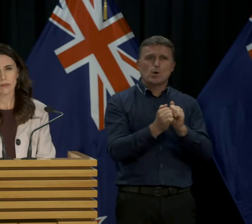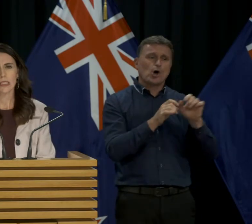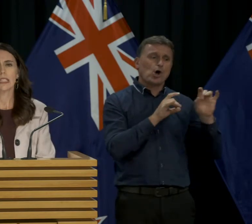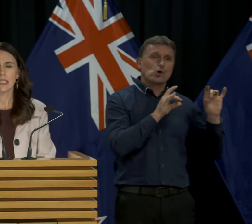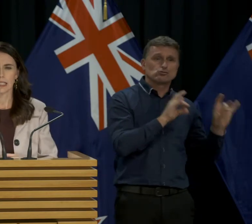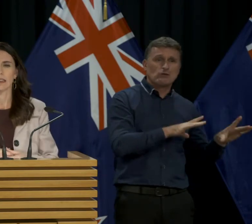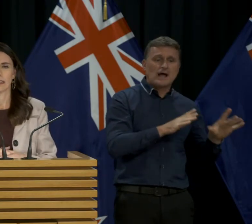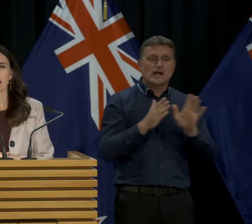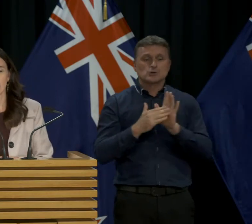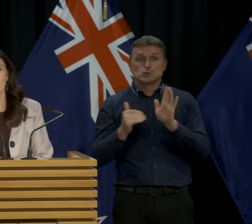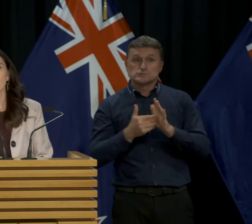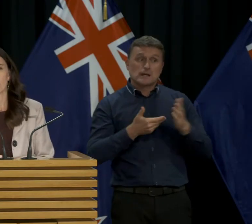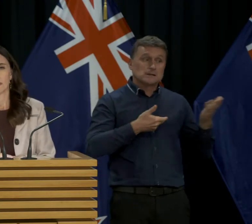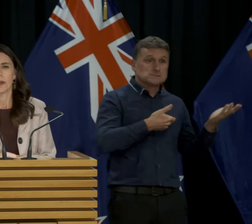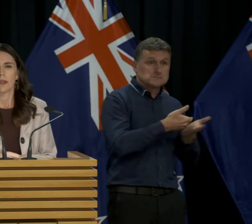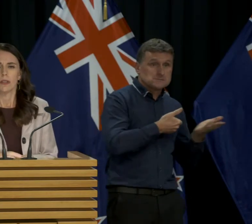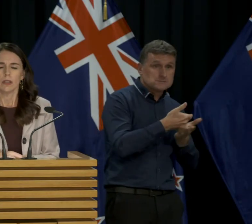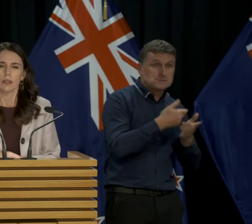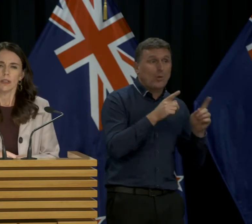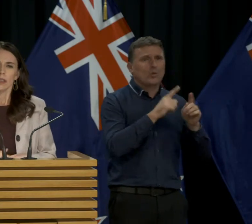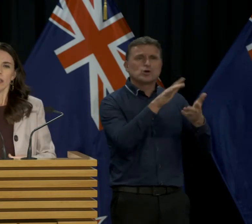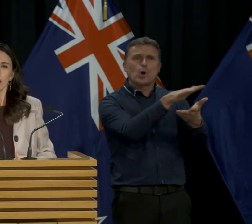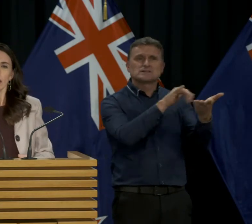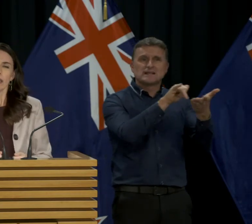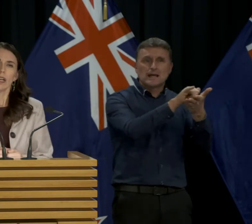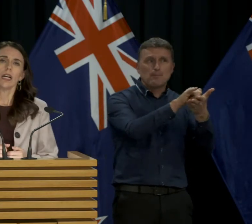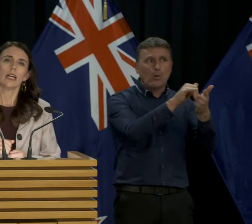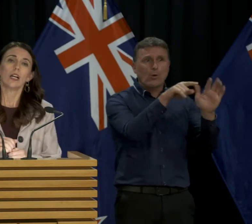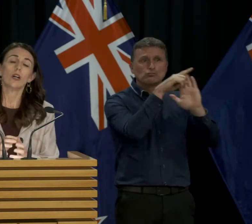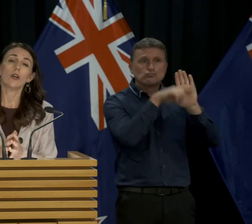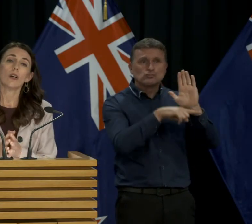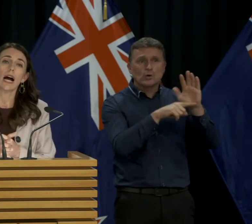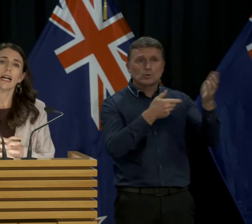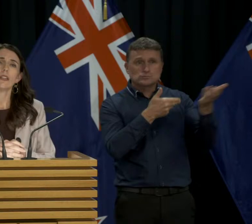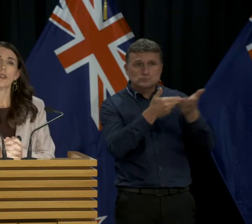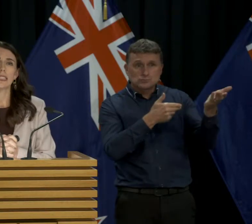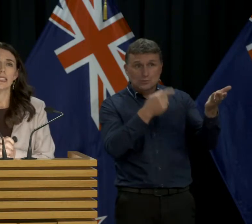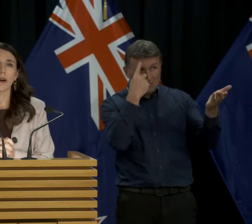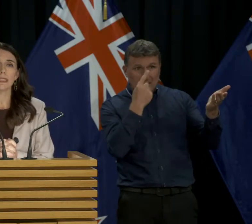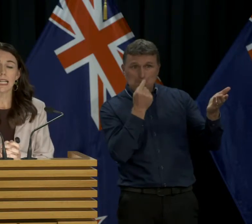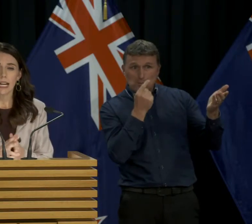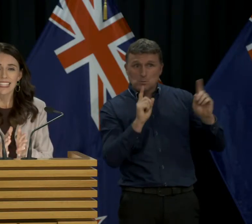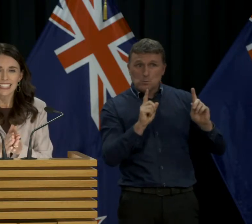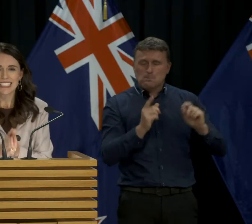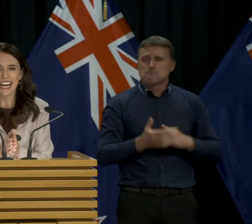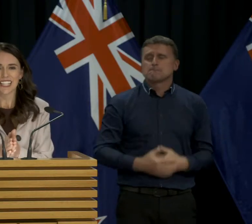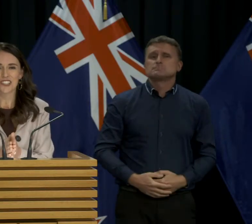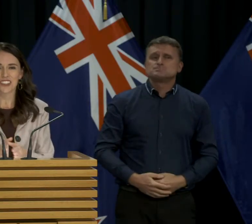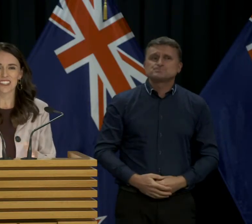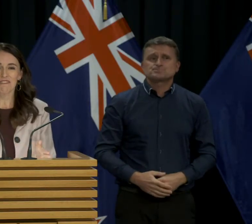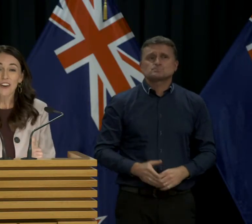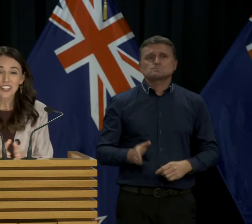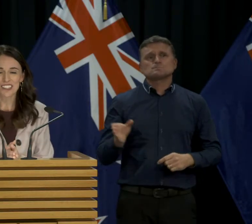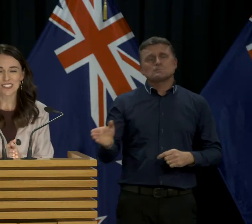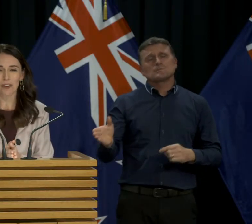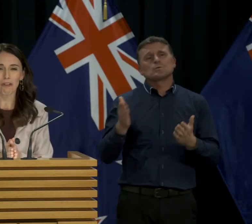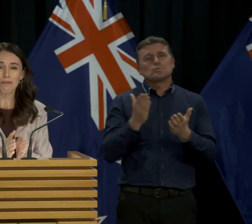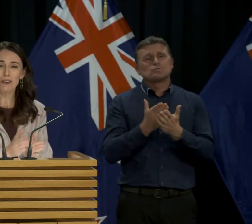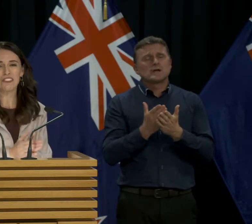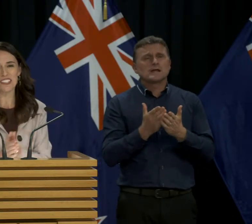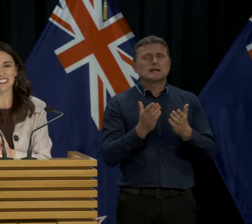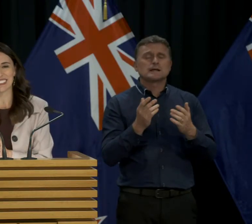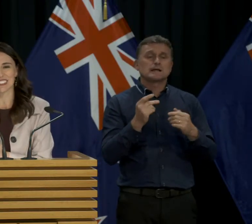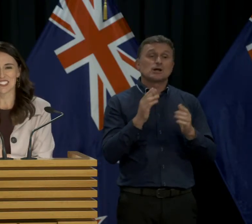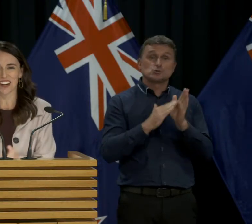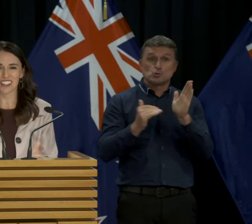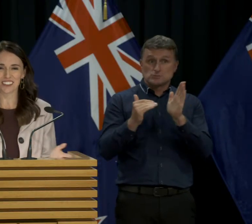Australia negotiating with Singapore? Is that happening, or is that likely? Look, I would say at this stage, the focus of